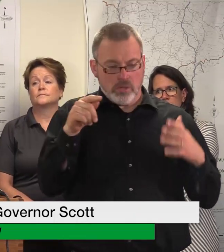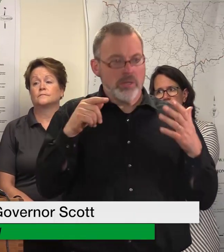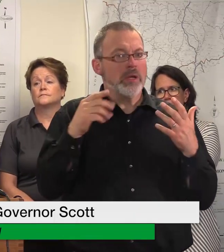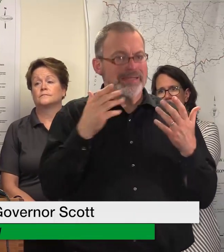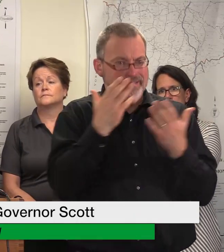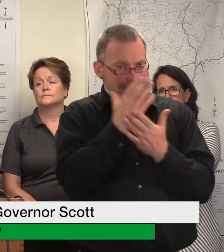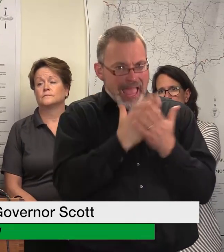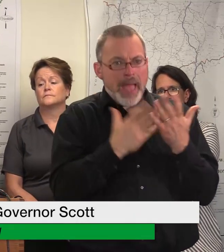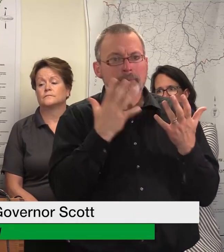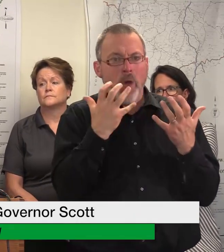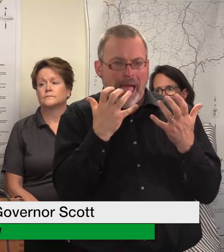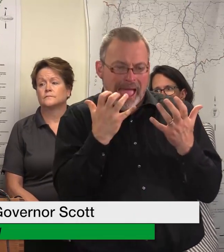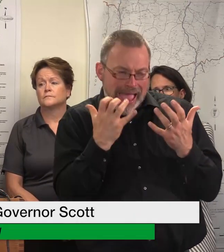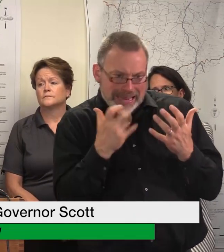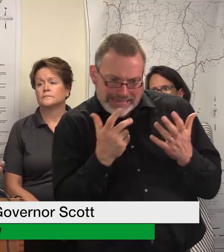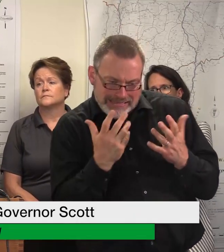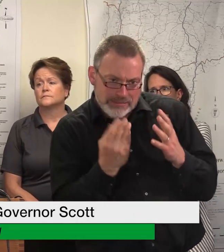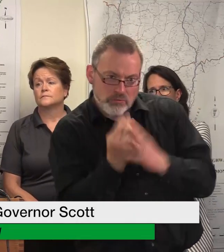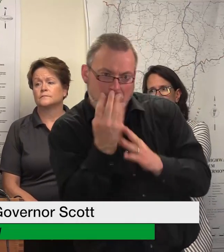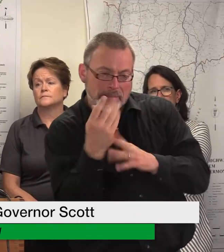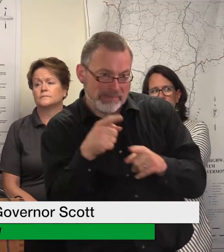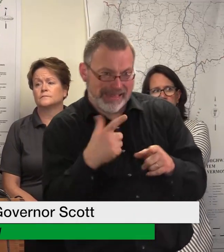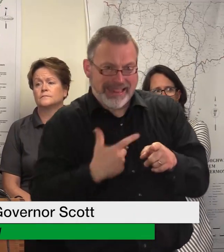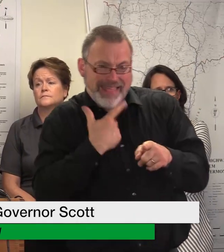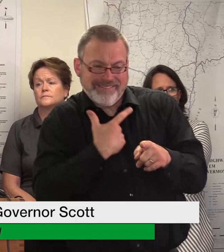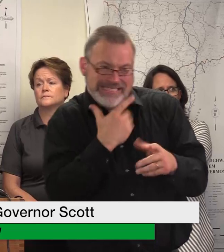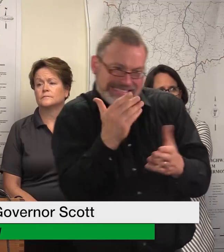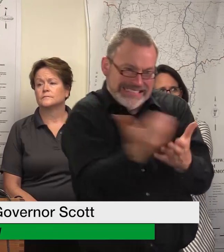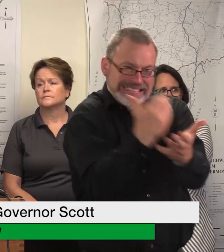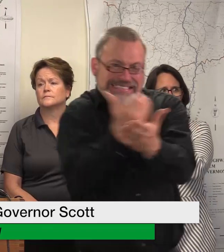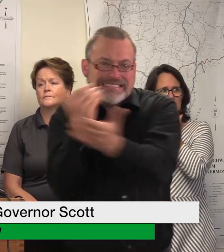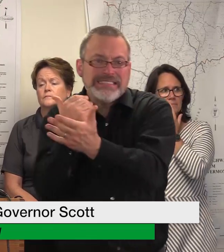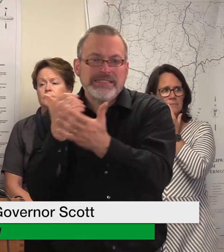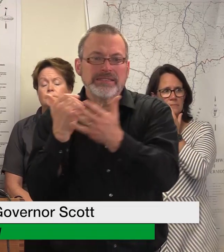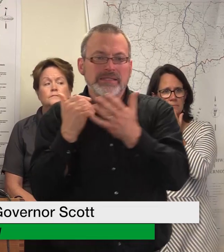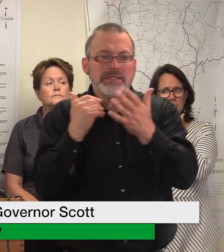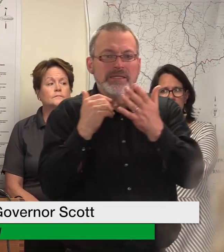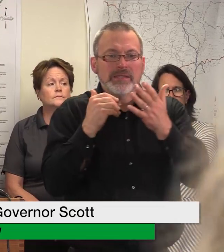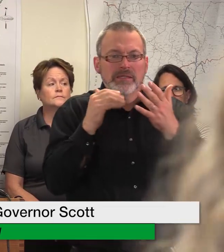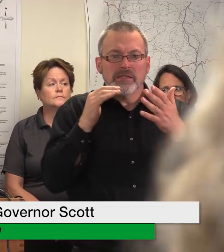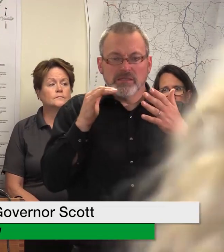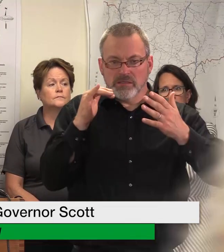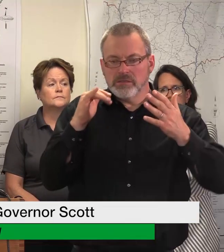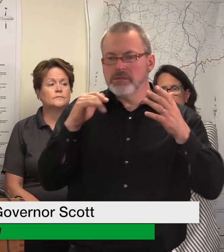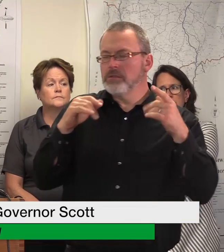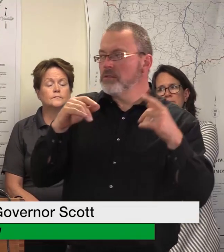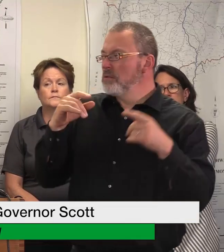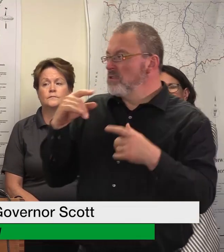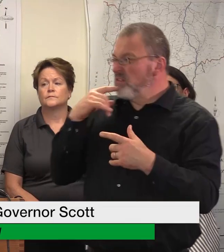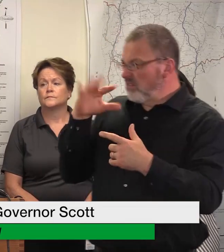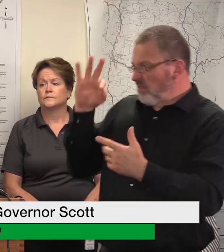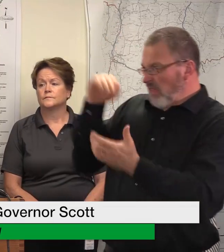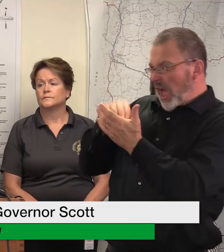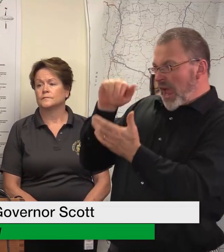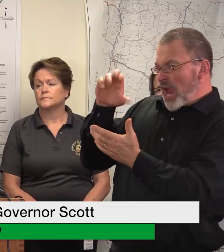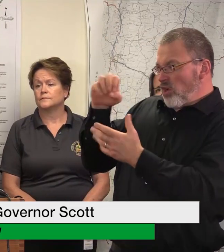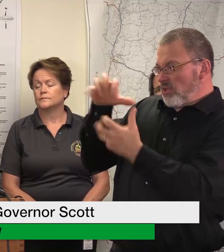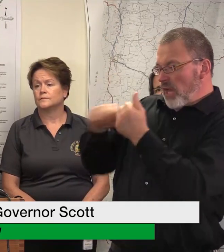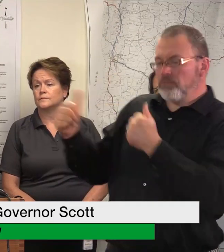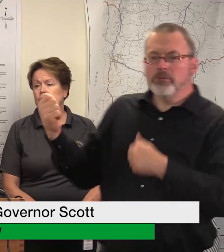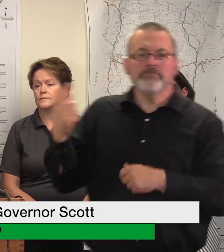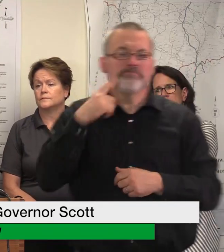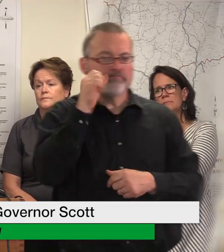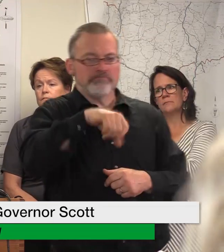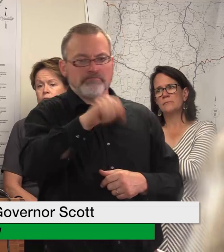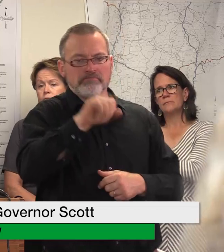plants. We do know, Ensign, about 9,000 acres of floodland, flooded farms so far. Obviously, a lot of that is hay and